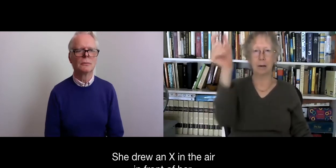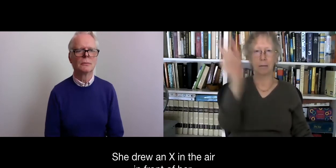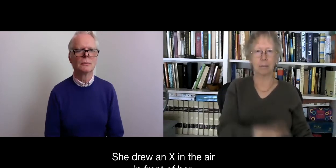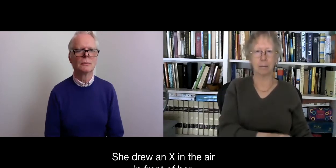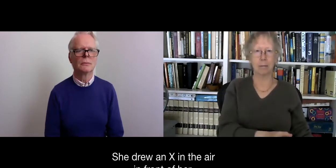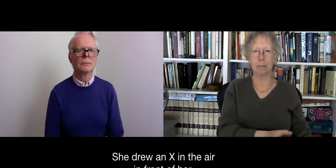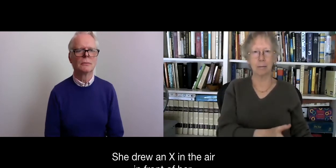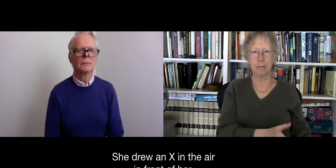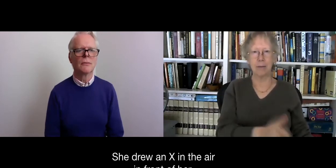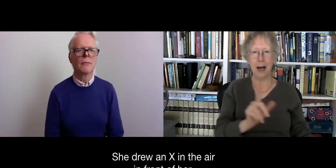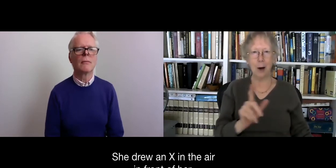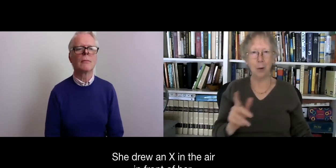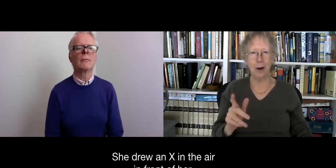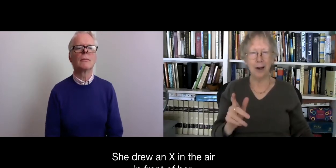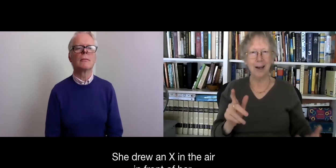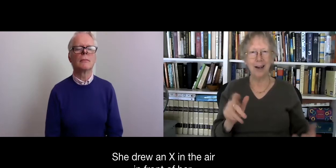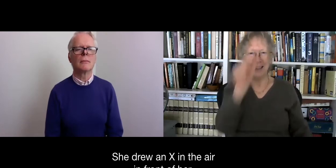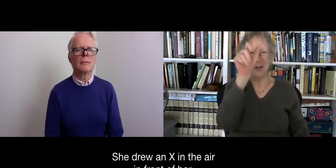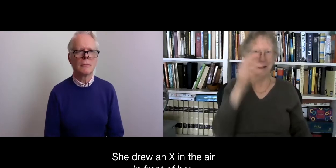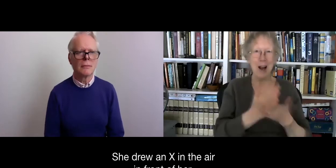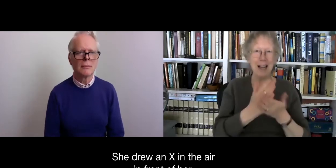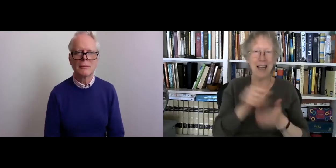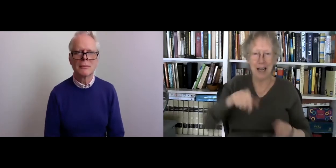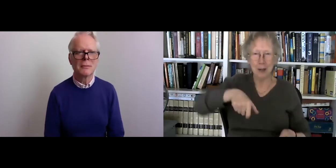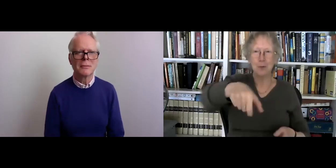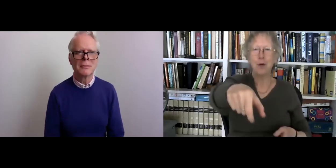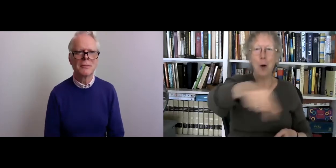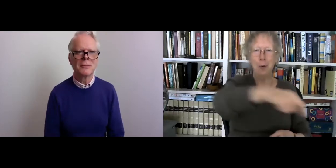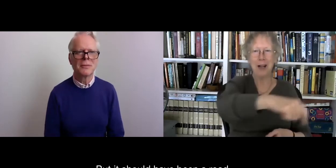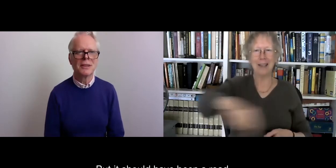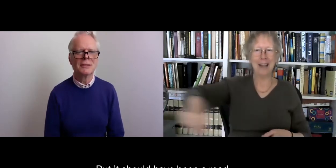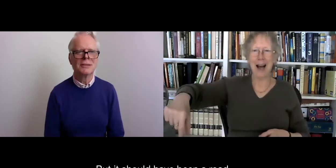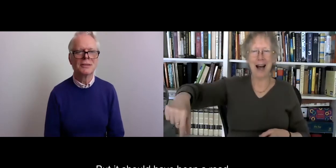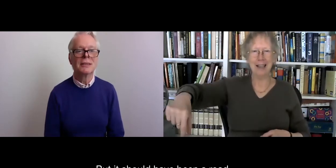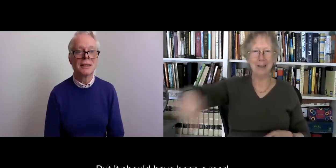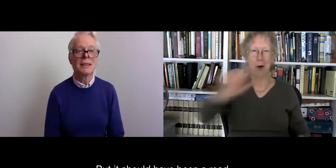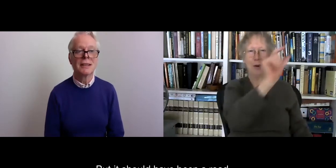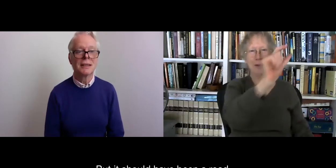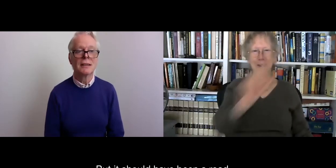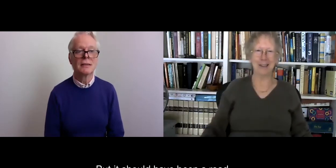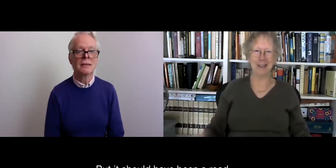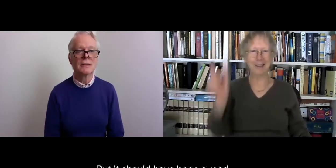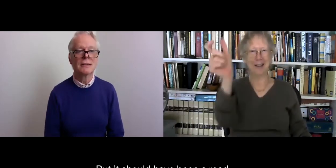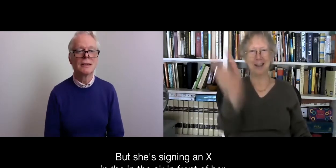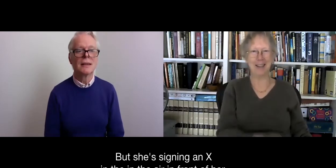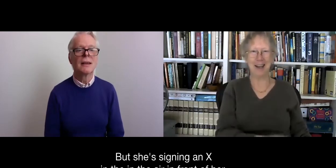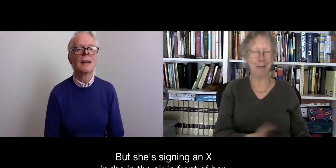And she drew an X in the air in front of her. But it should have been a road, but she's signing